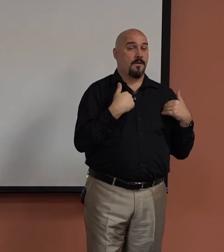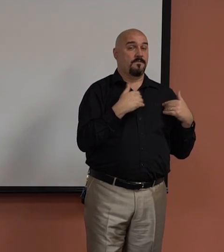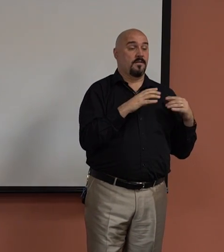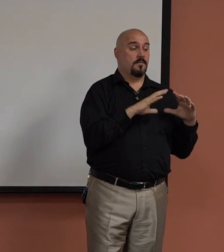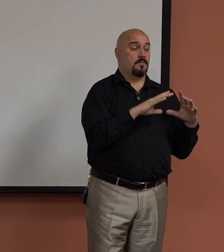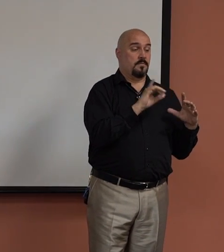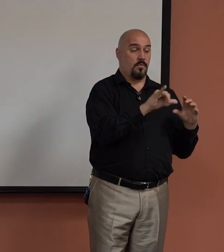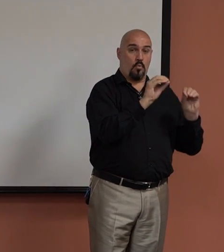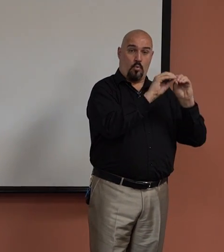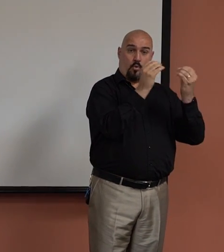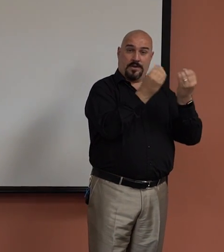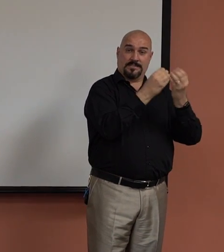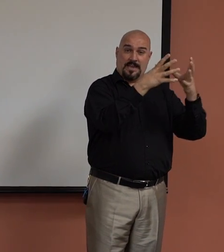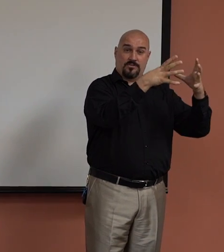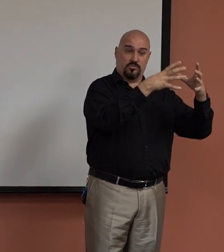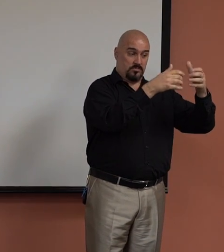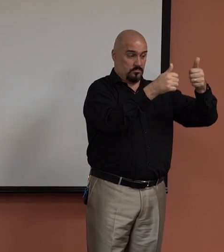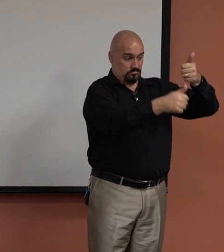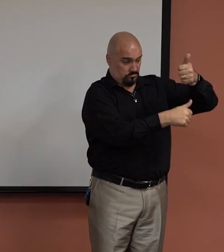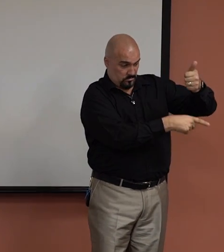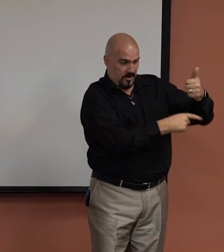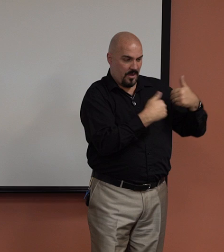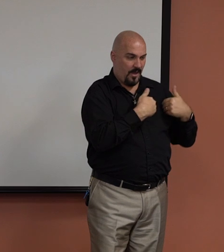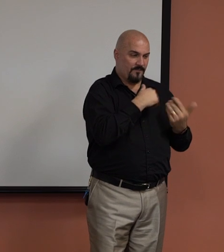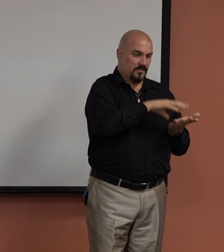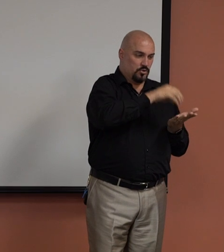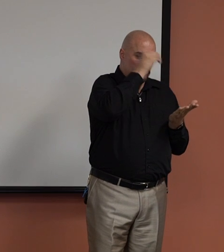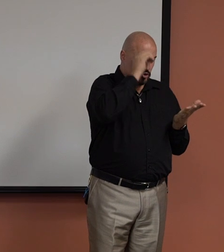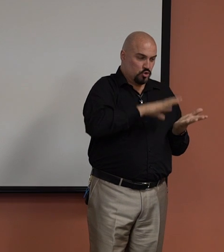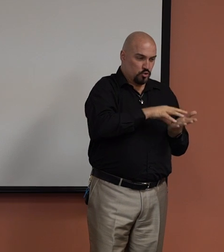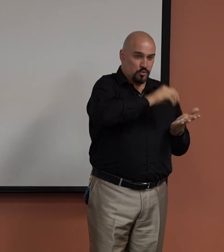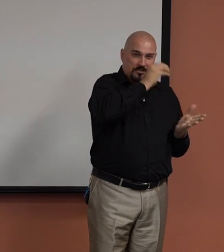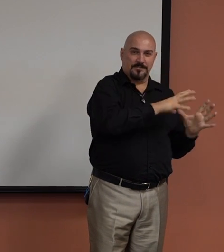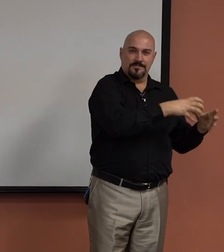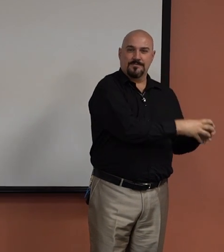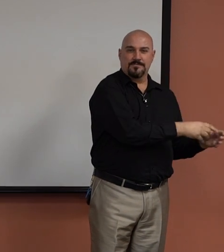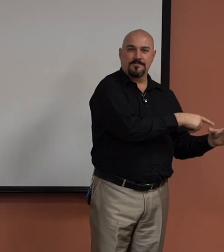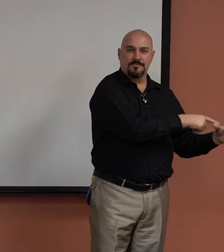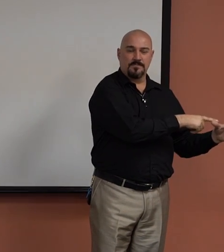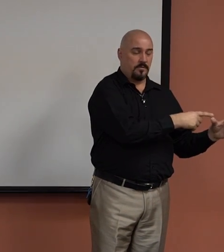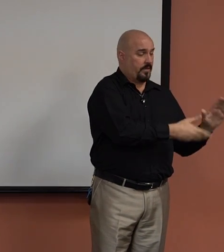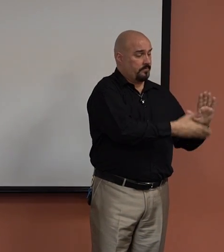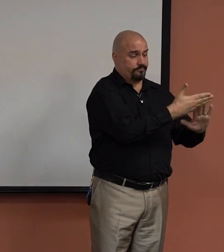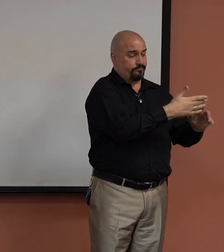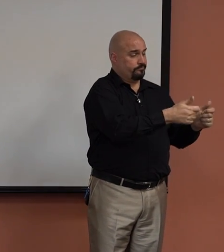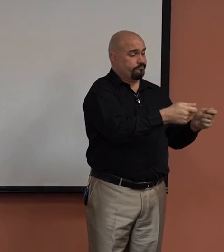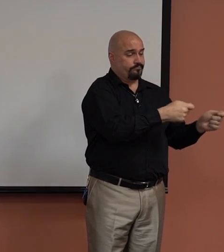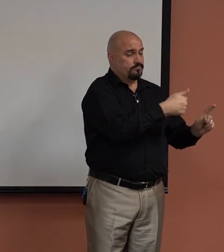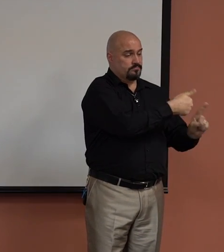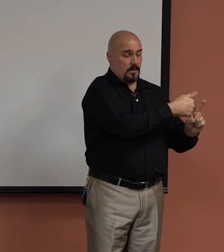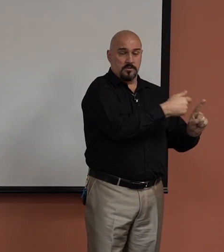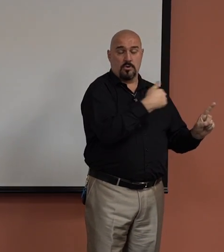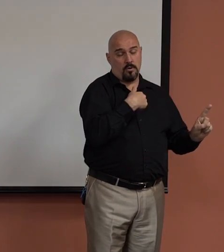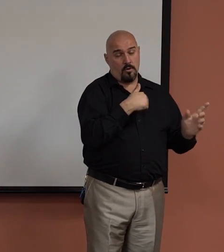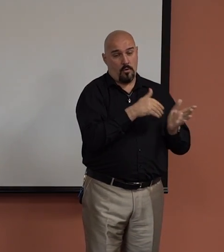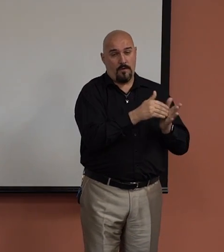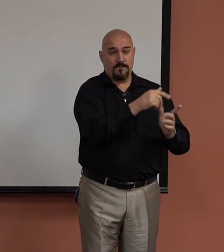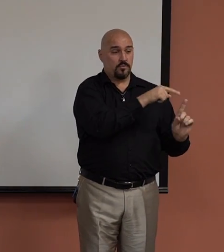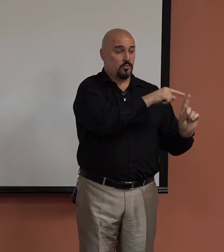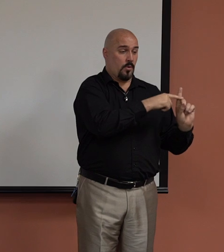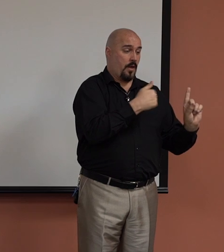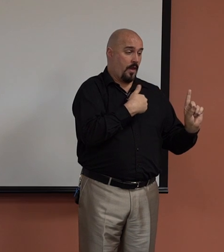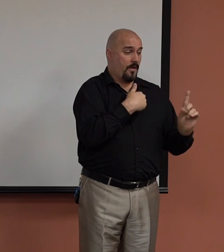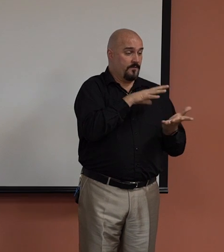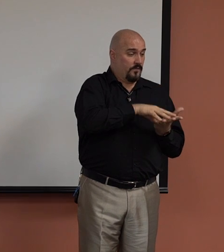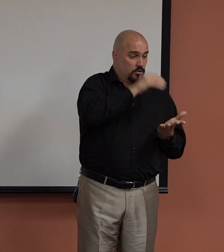the students do. So typically you'll have a high school or a college student running the group, but every one